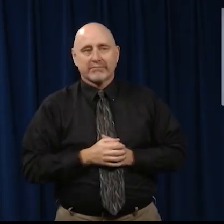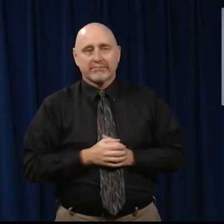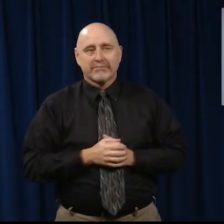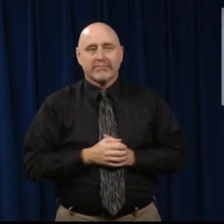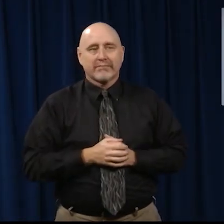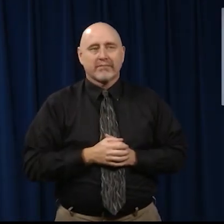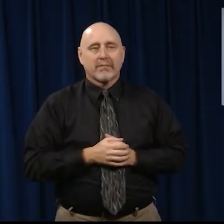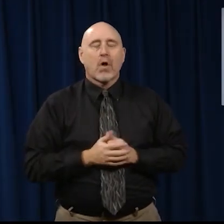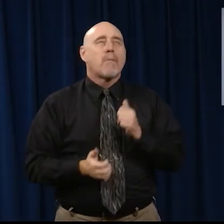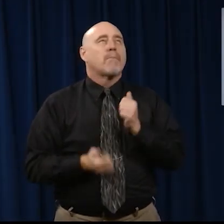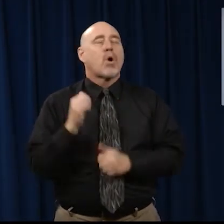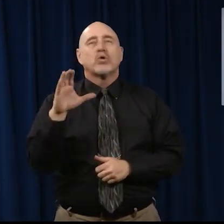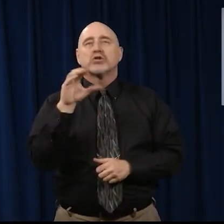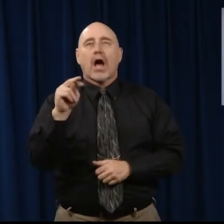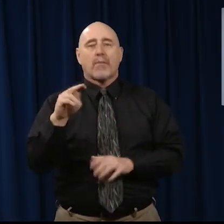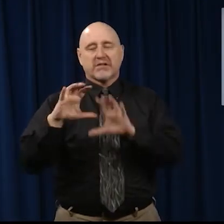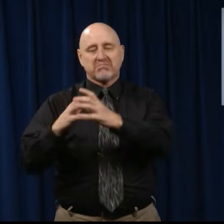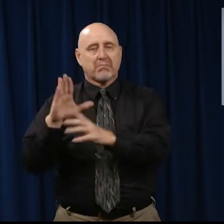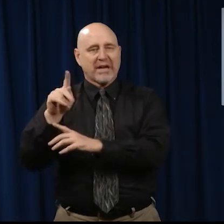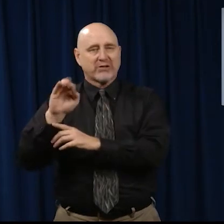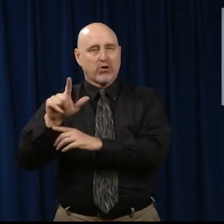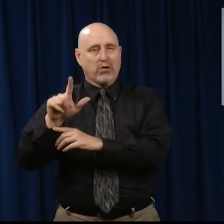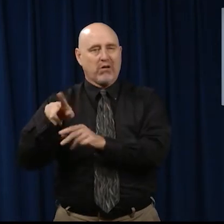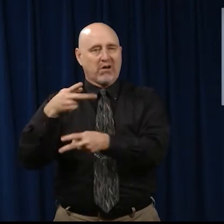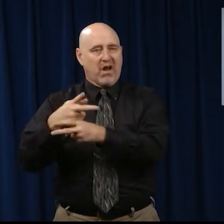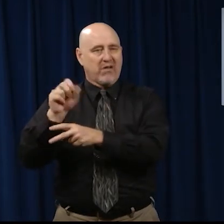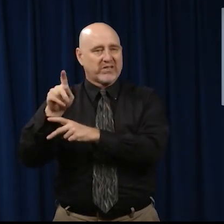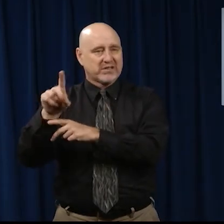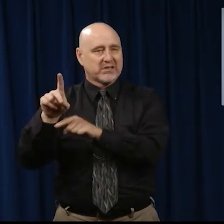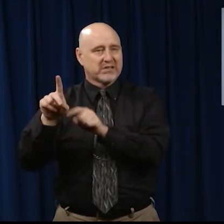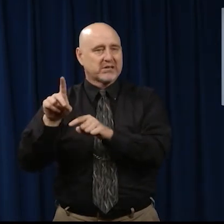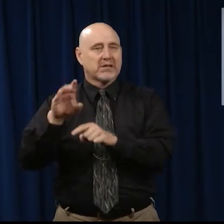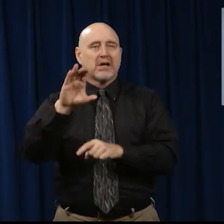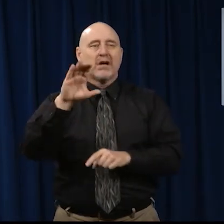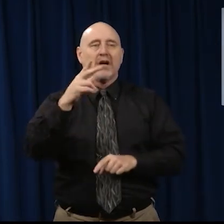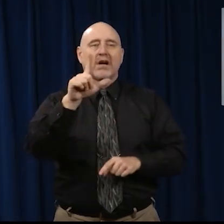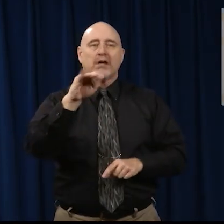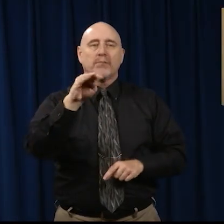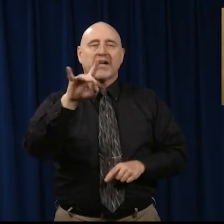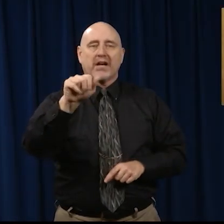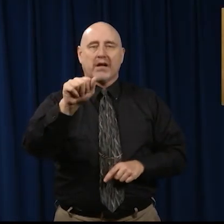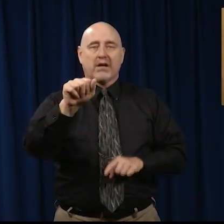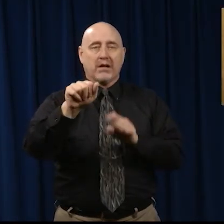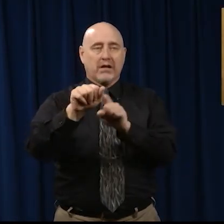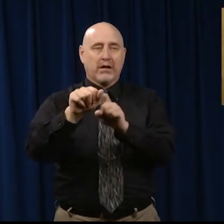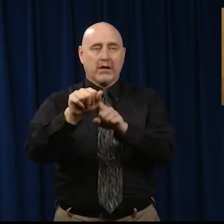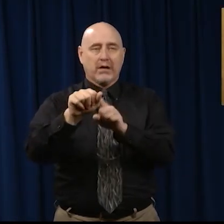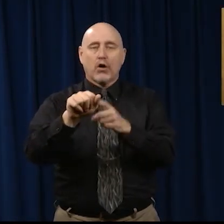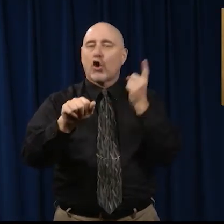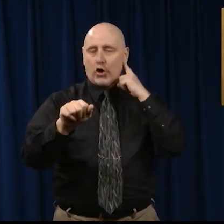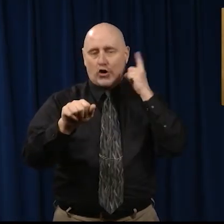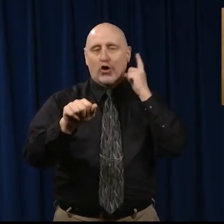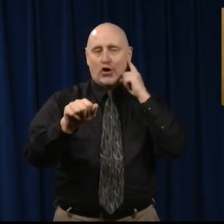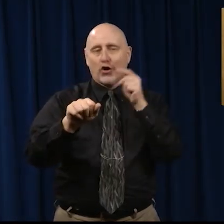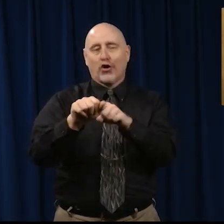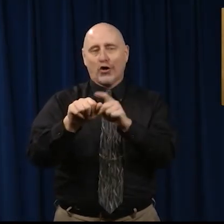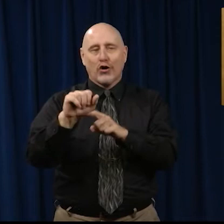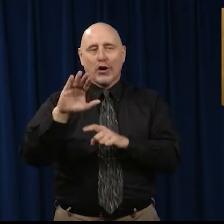happens. Let's take the most common bacterial sexually transmitted disease, chlamydia. Most of you have probably heard